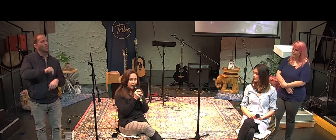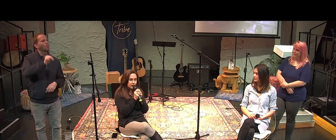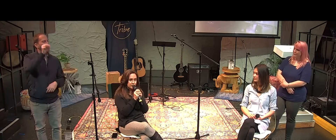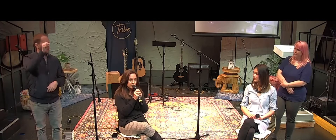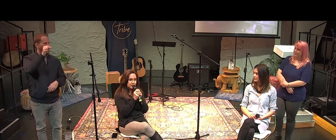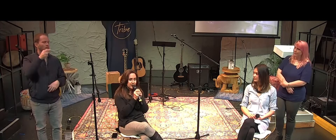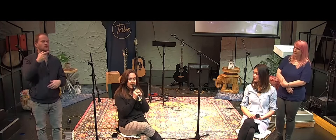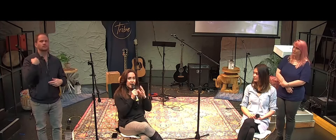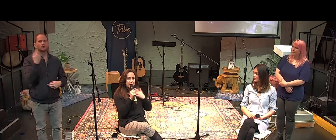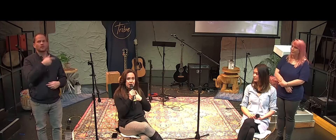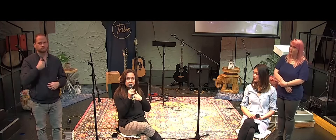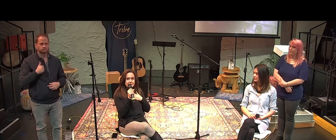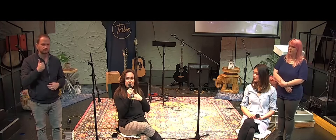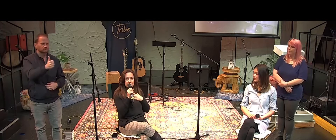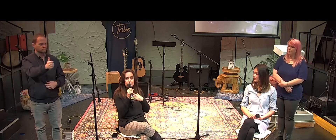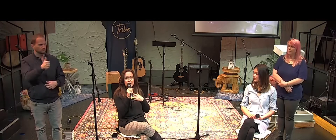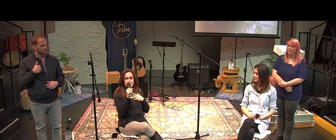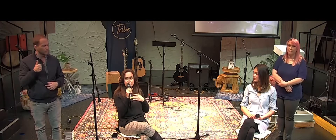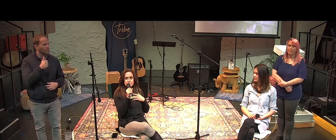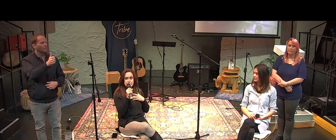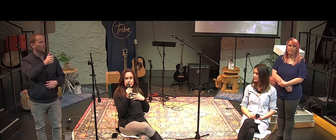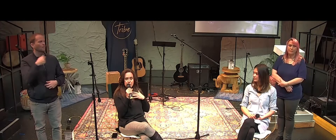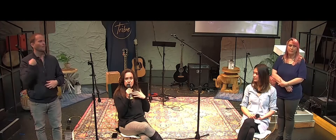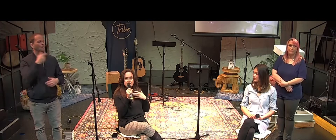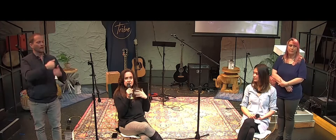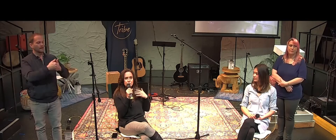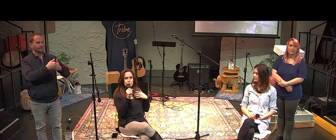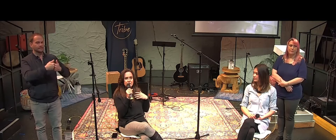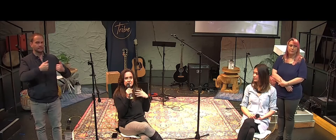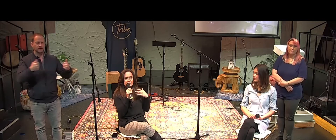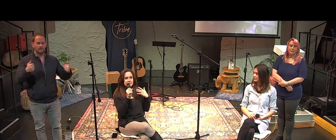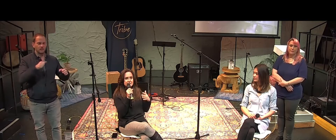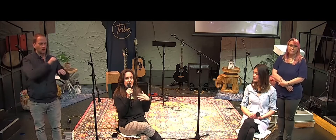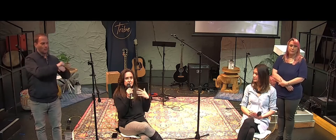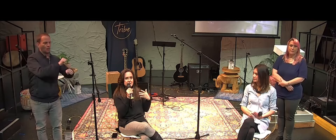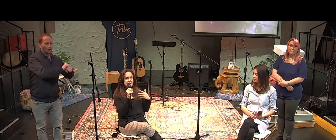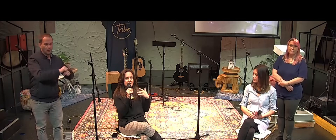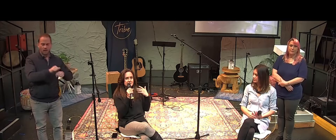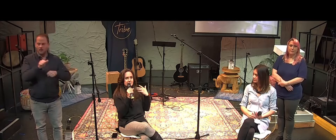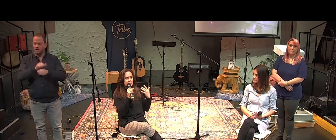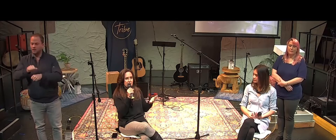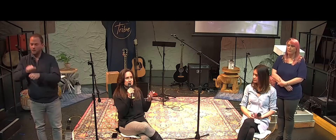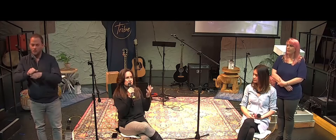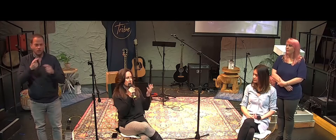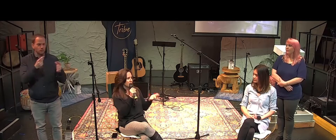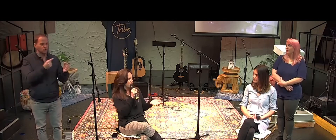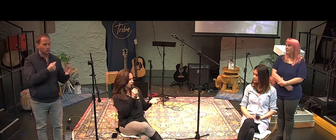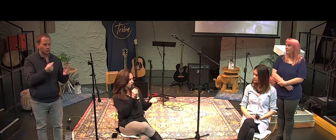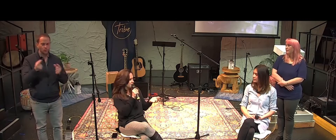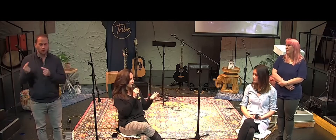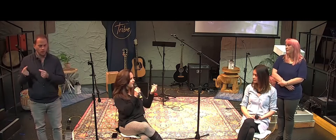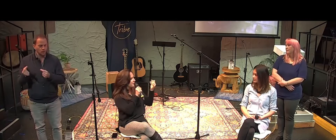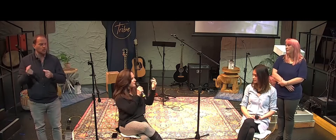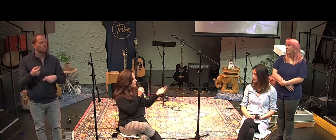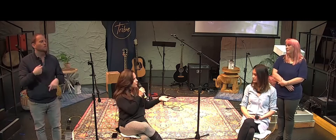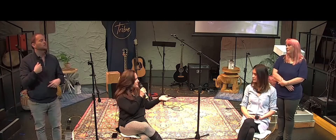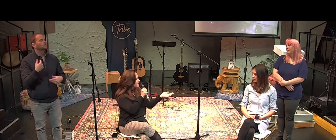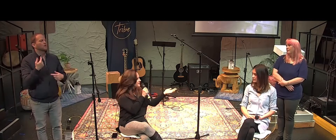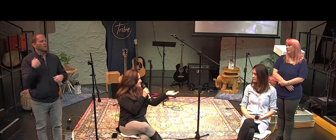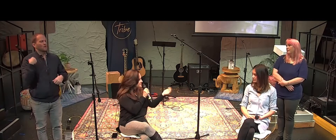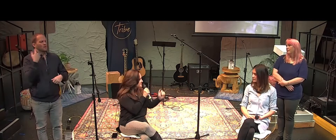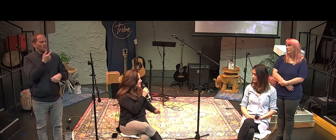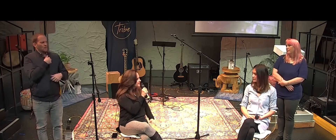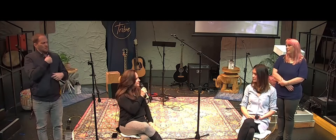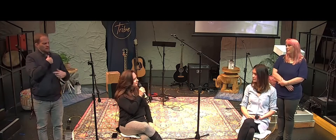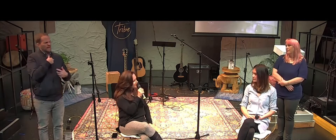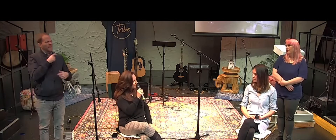divide and conquer. And honestly, I think what helped me most was adapting this posture of heart that we,